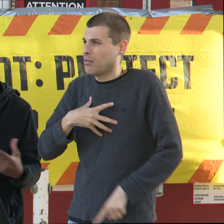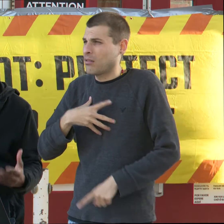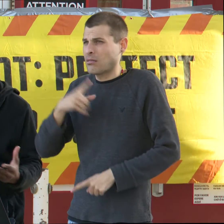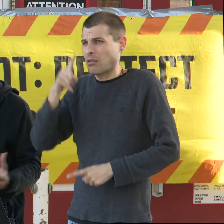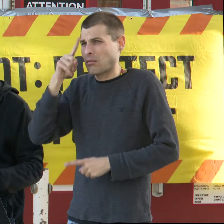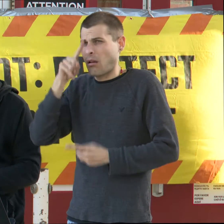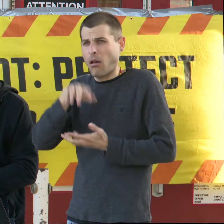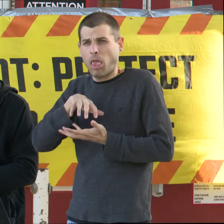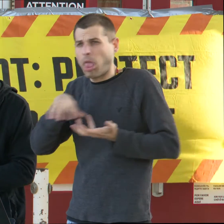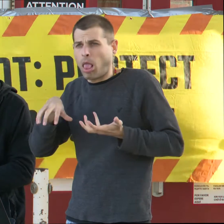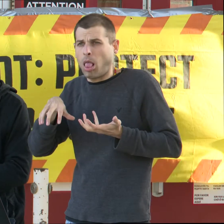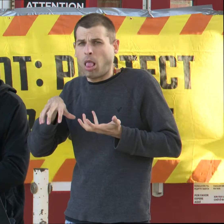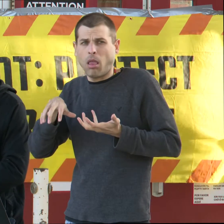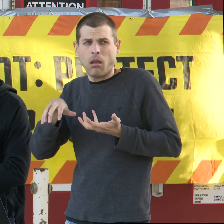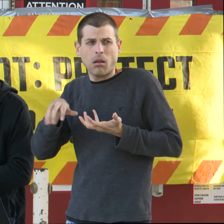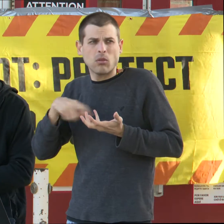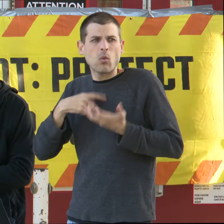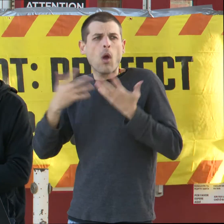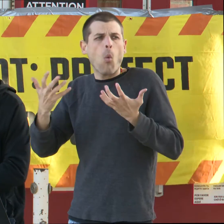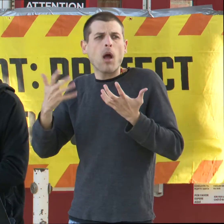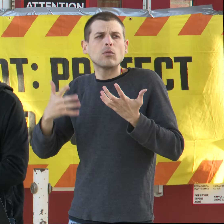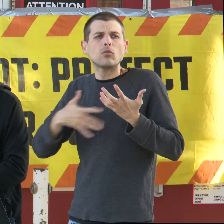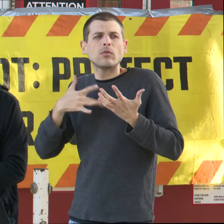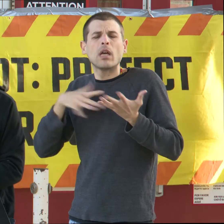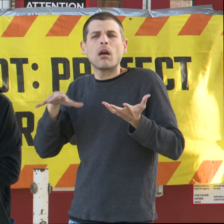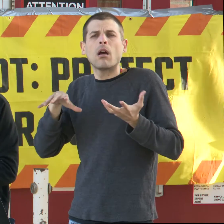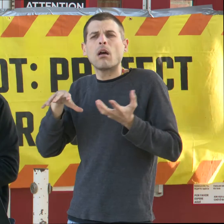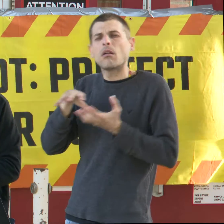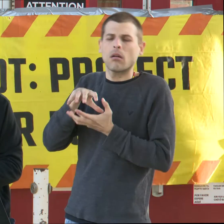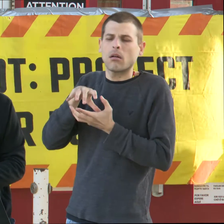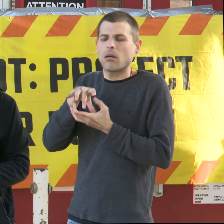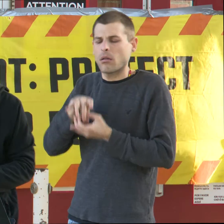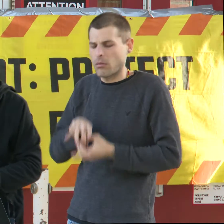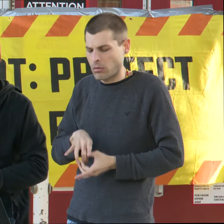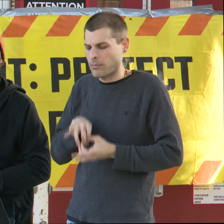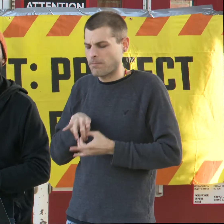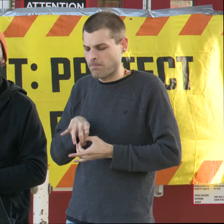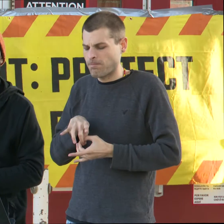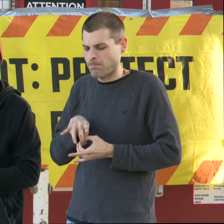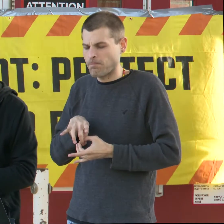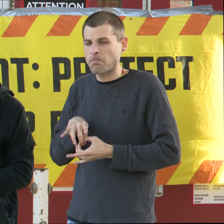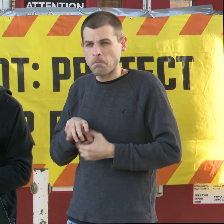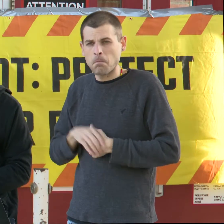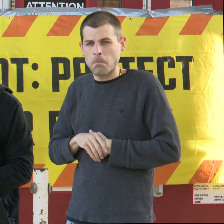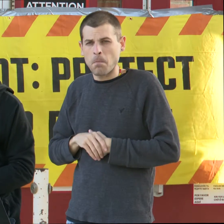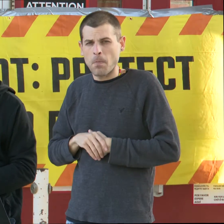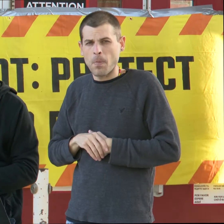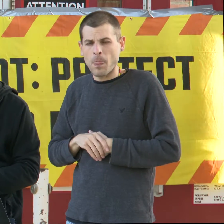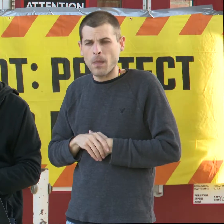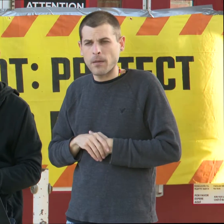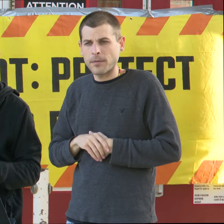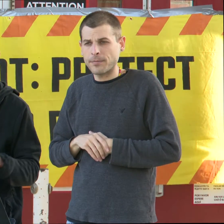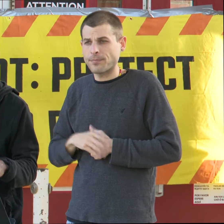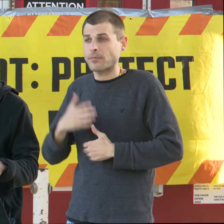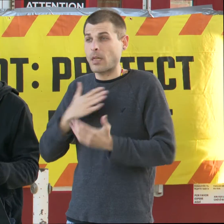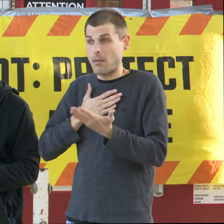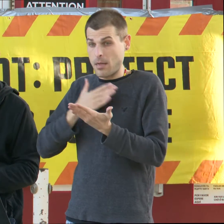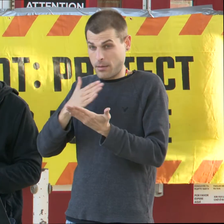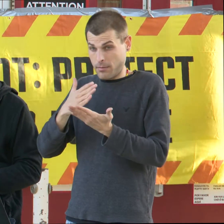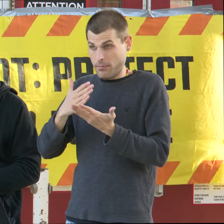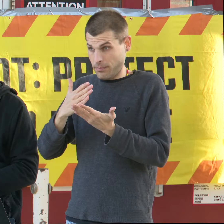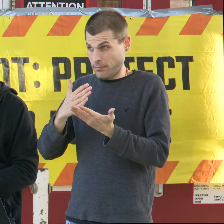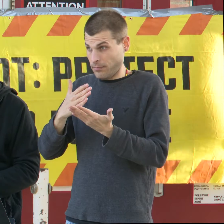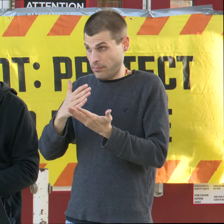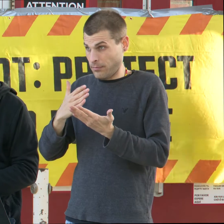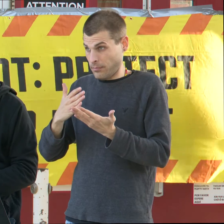So I would just like to start there with you all. One of the first items on my agenda when I